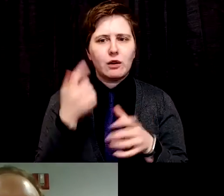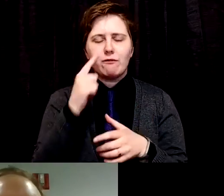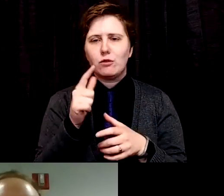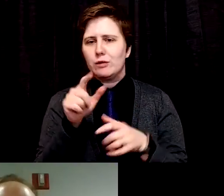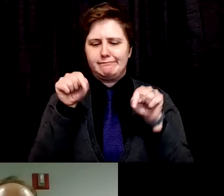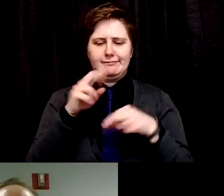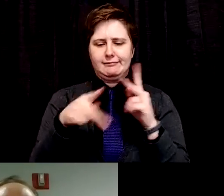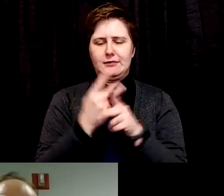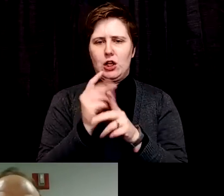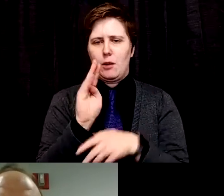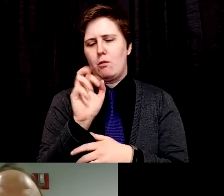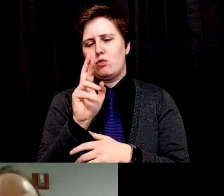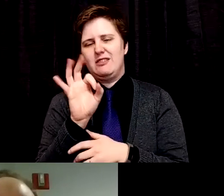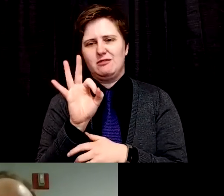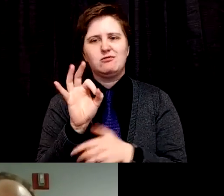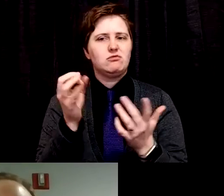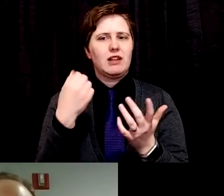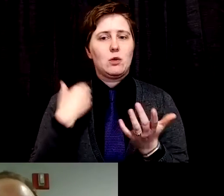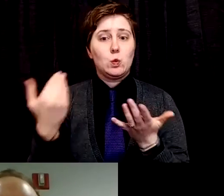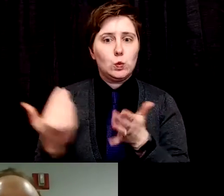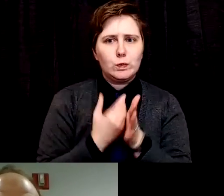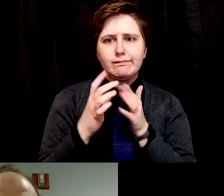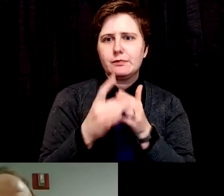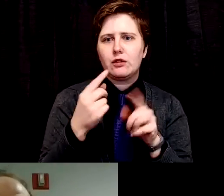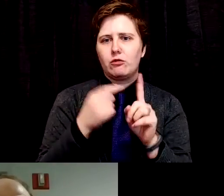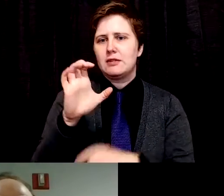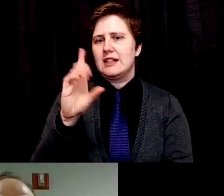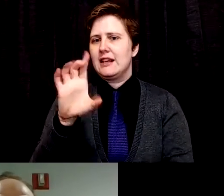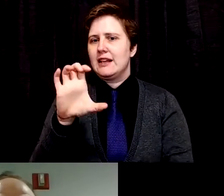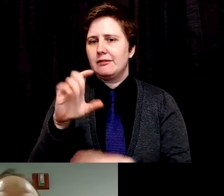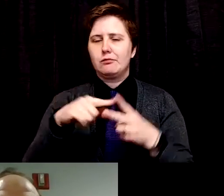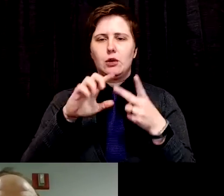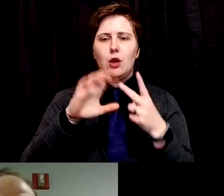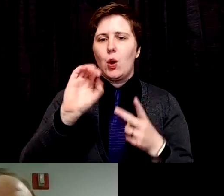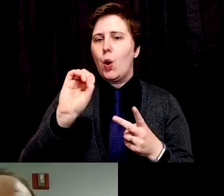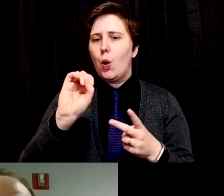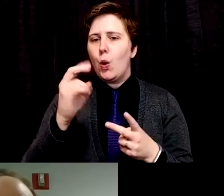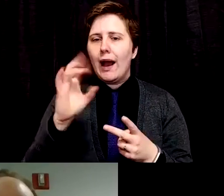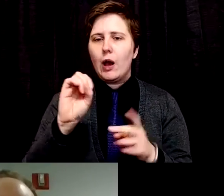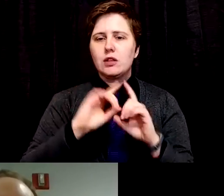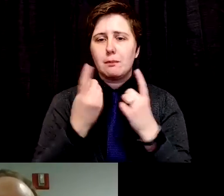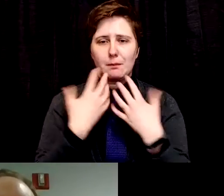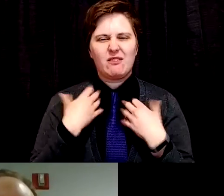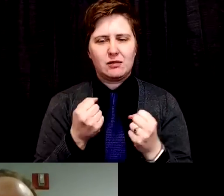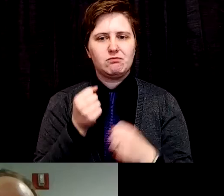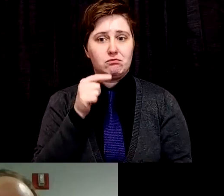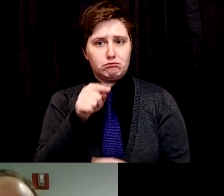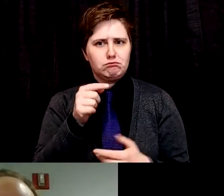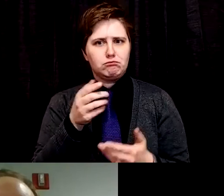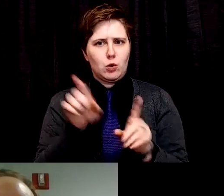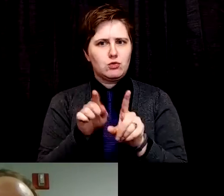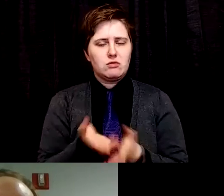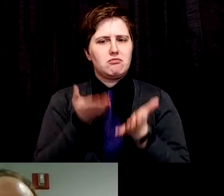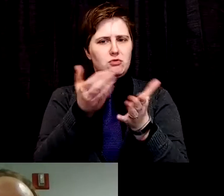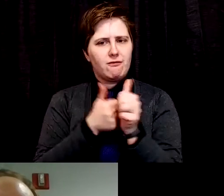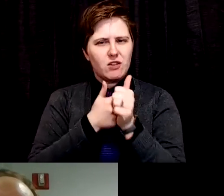briefing, there has been some new guidance from the CDC and the Ohio Department of Health, which you are also recommending and